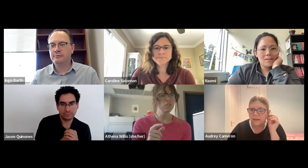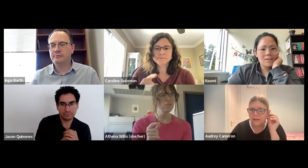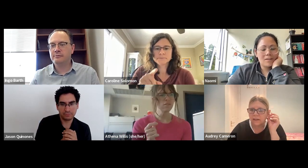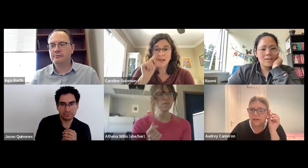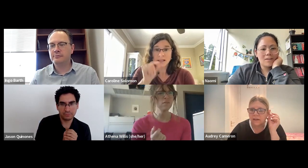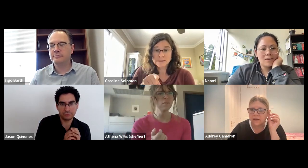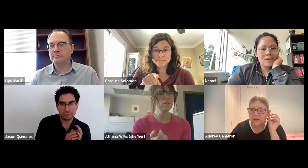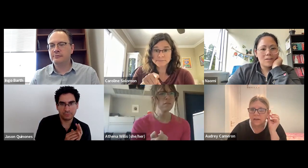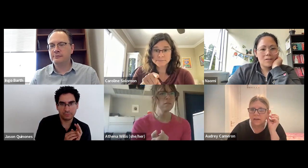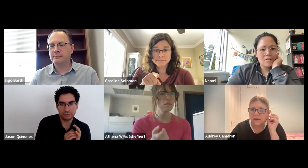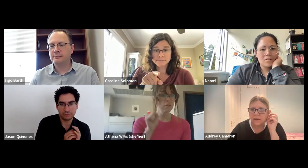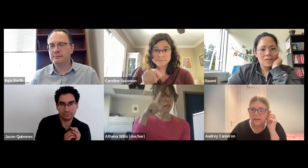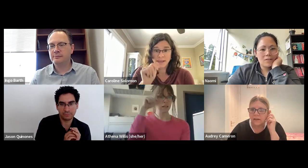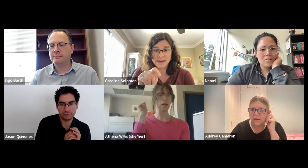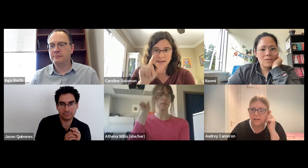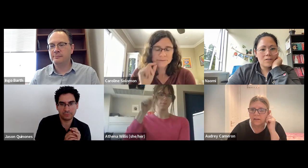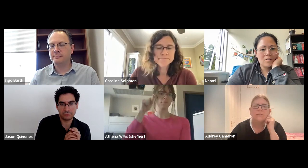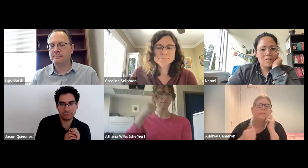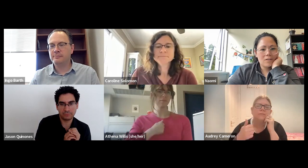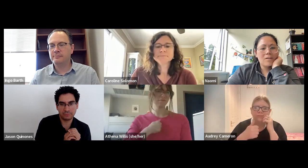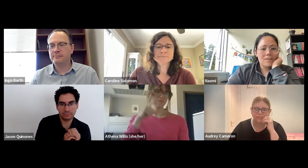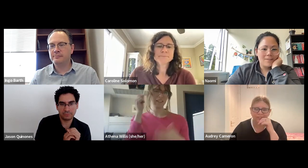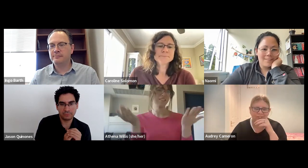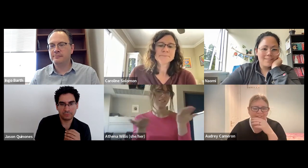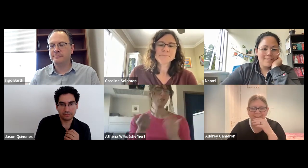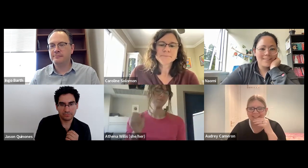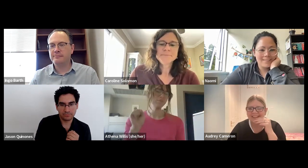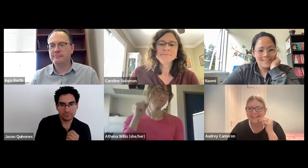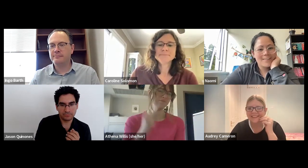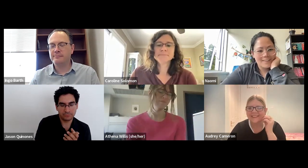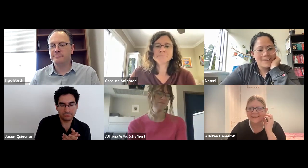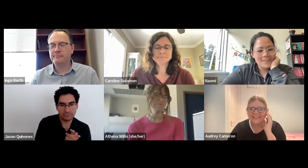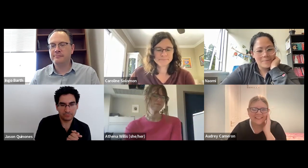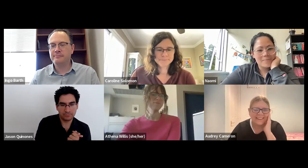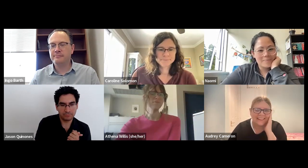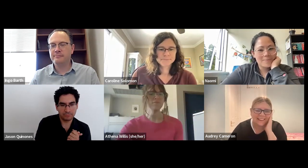Oh, are you at Gallaudet? Athena? Oh, yes, I'm at Gallaudet.